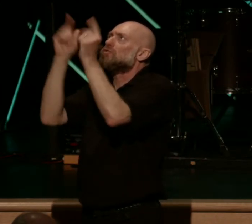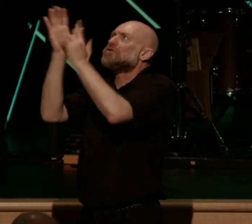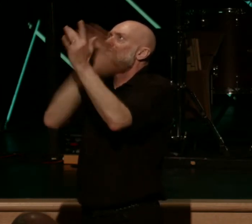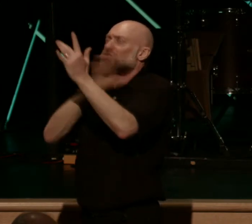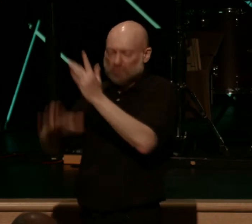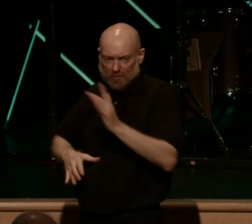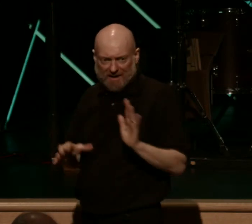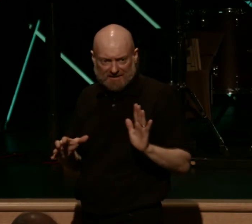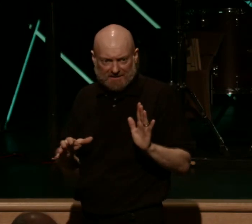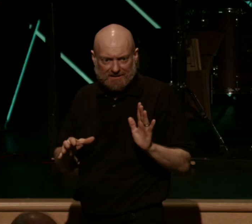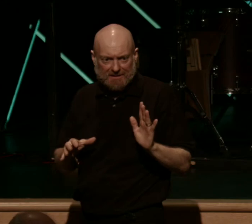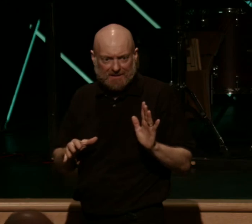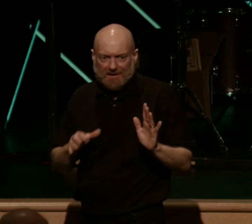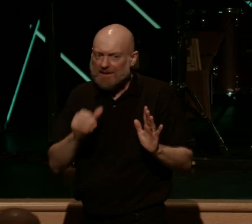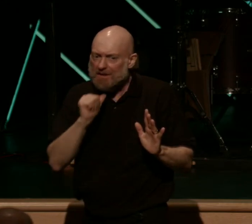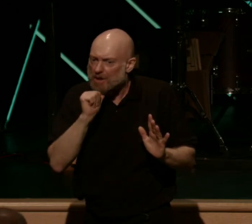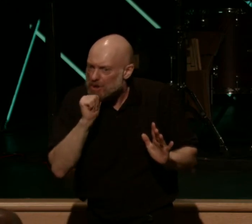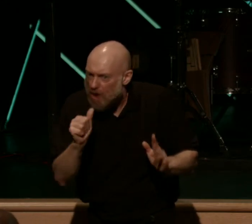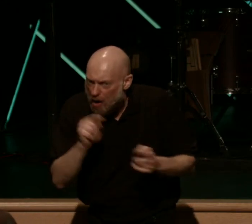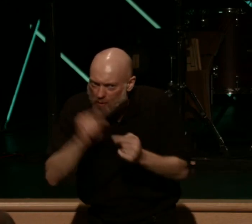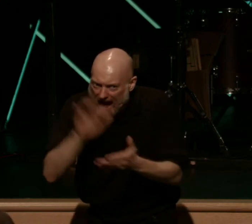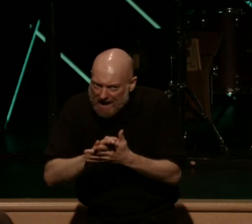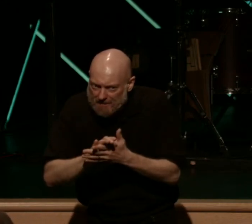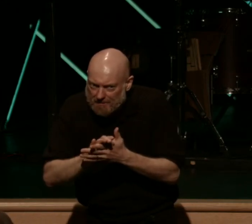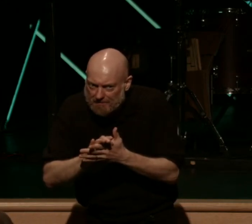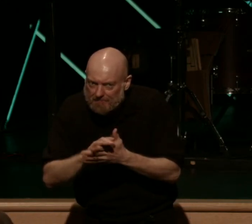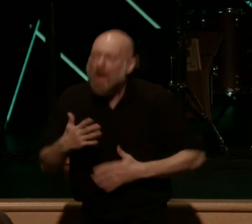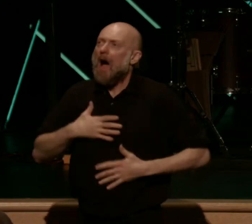Jesus Christ, not to the husband.